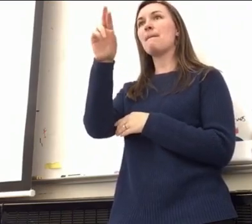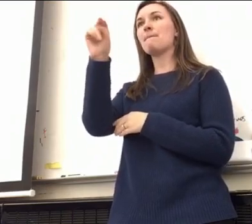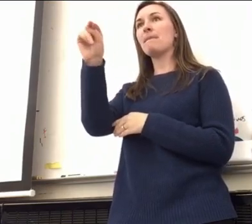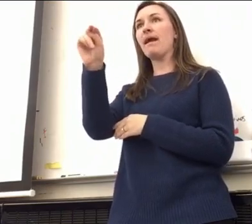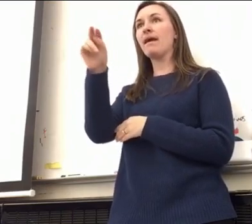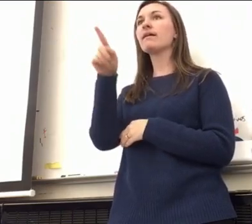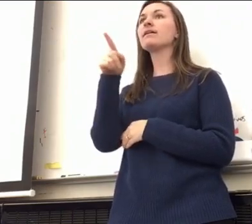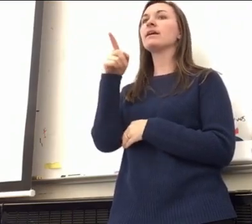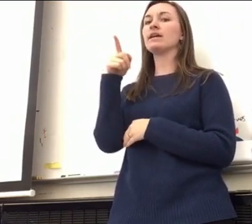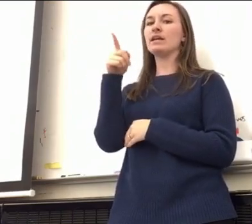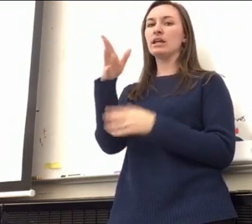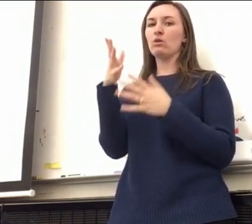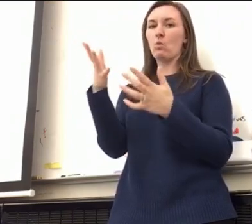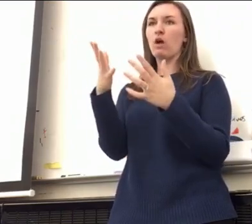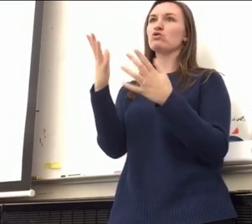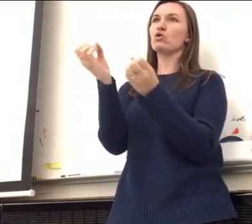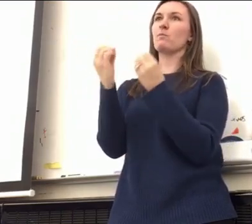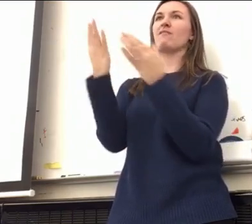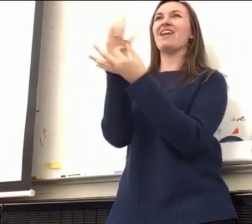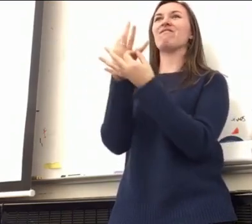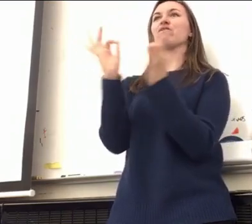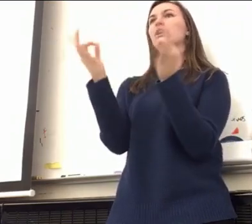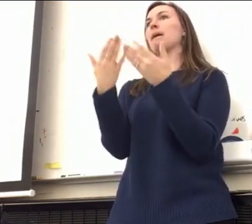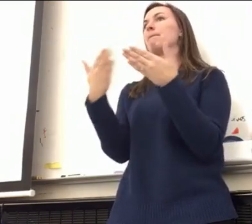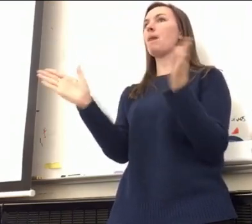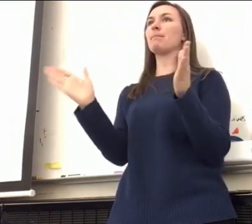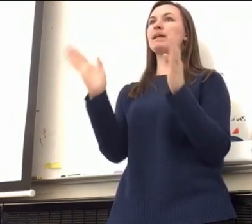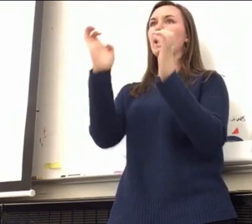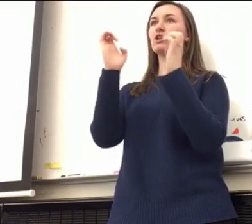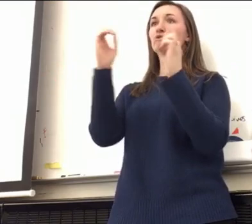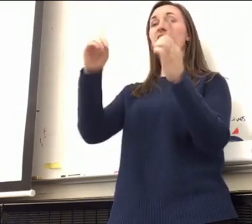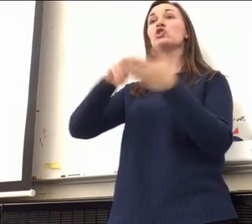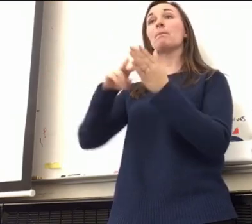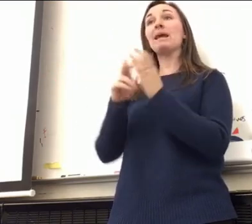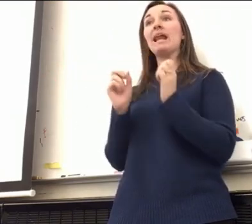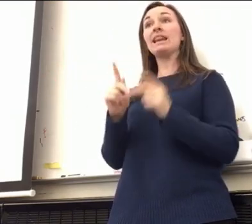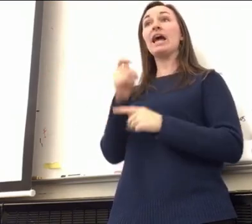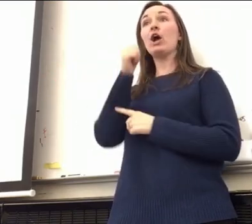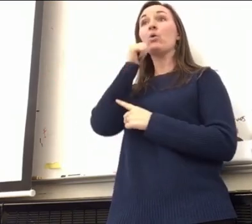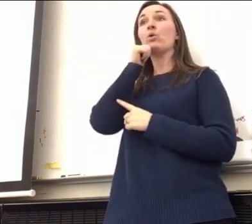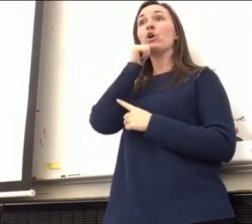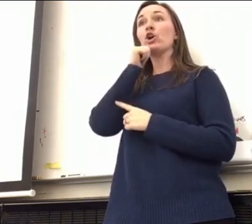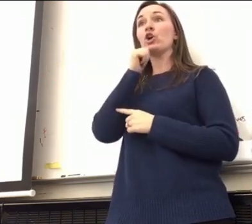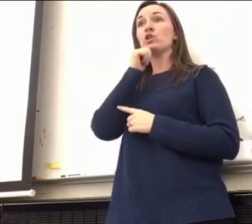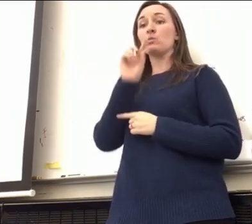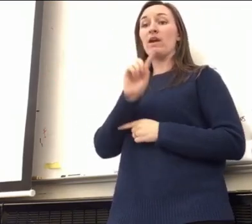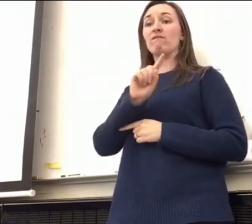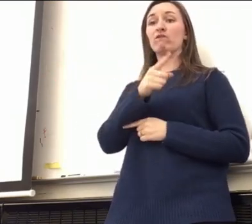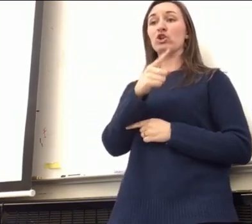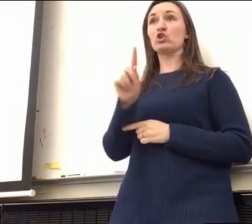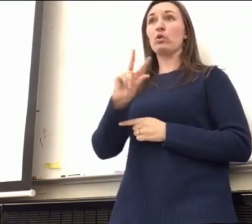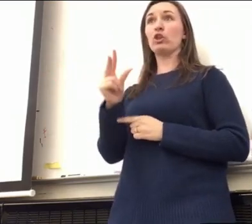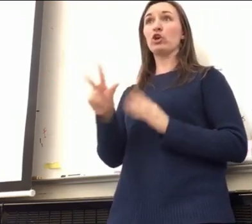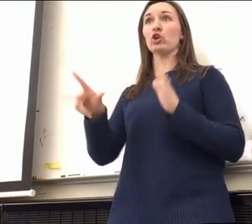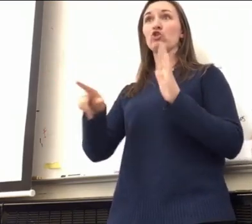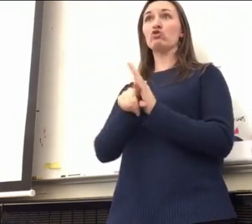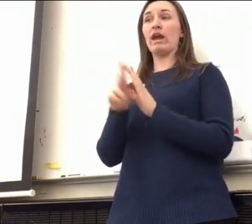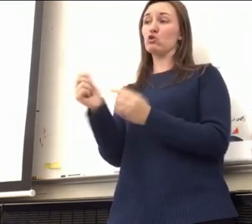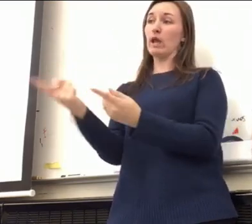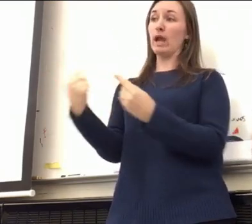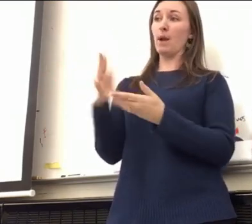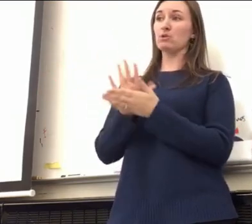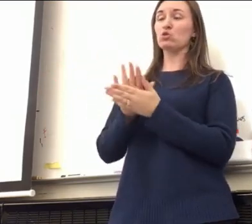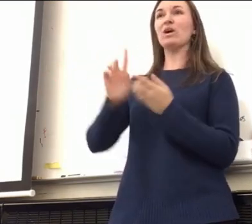education. What happens basically is he's going to allow girls between 1st and 3rd grade to go to school basically until they can read and